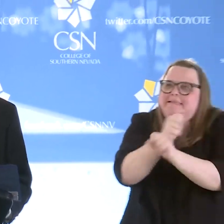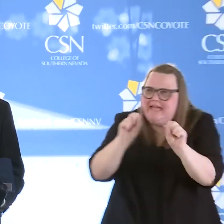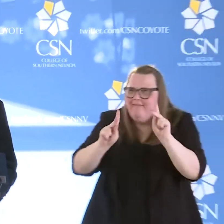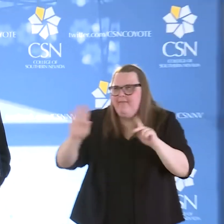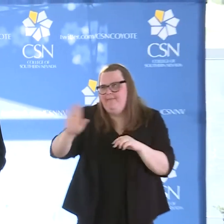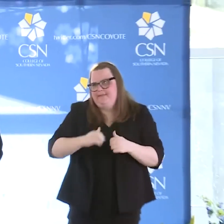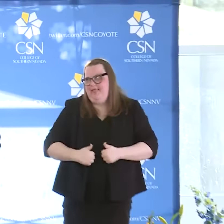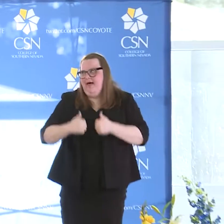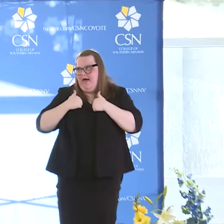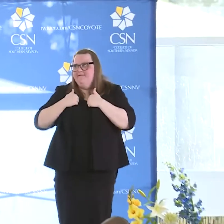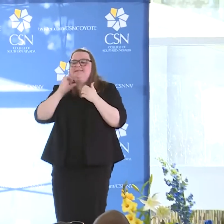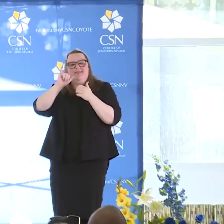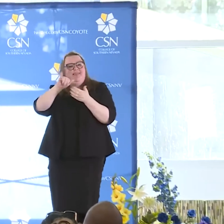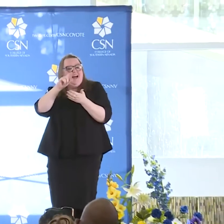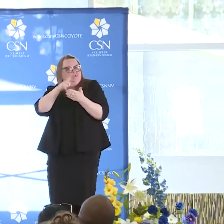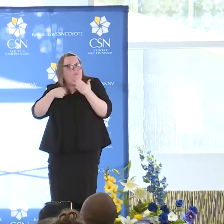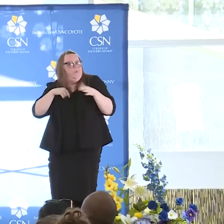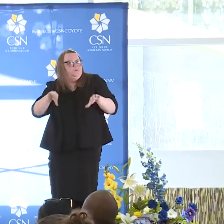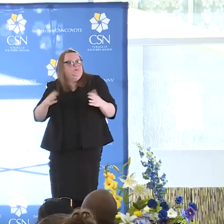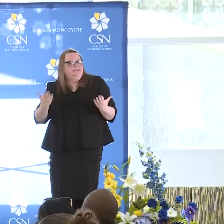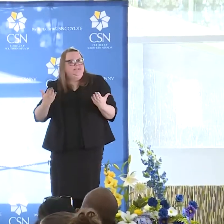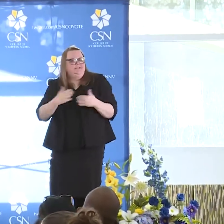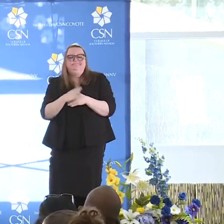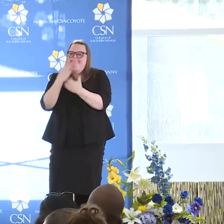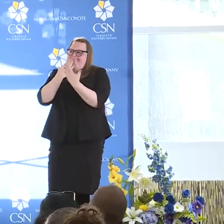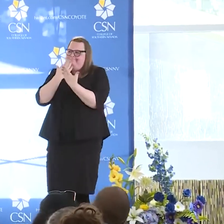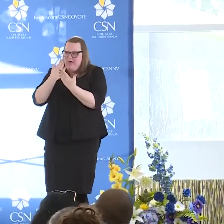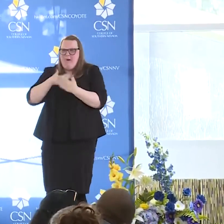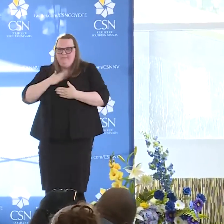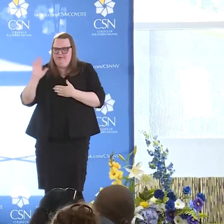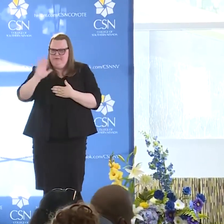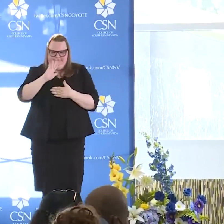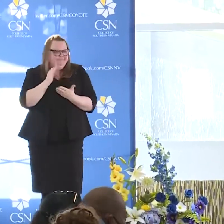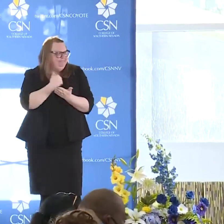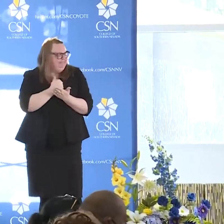doing. Thank you. I appreciate that.